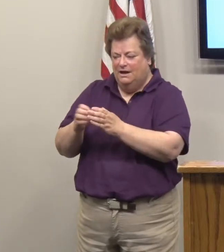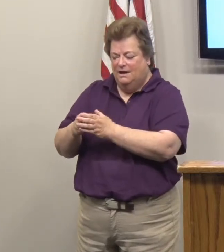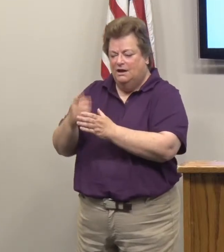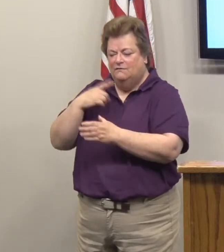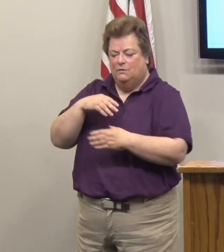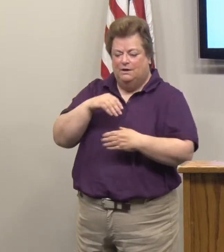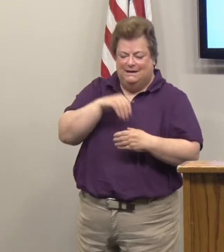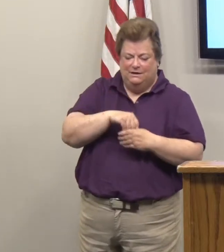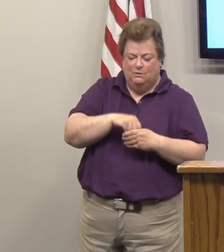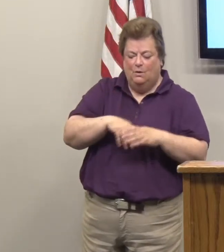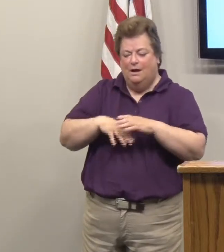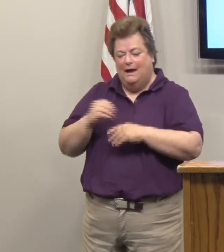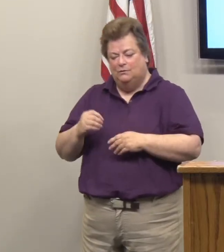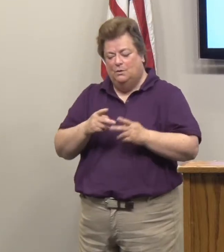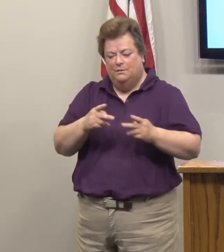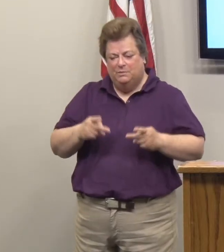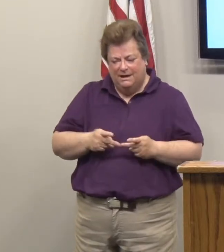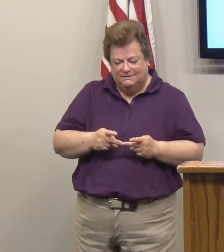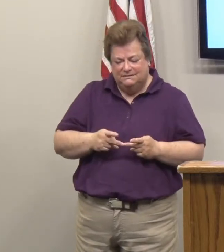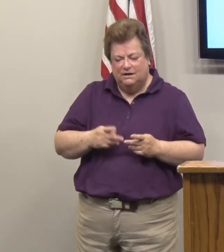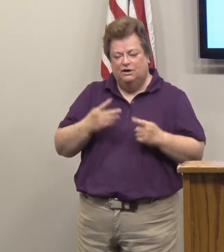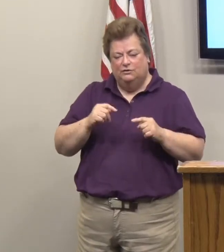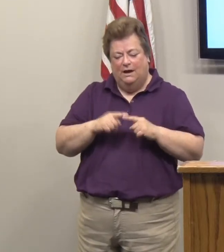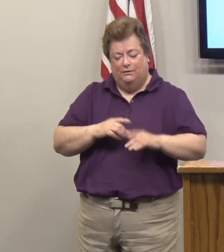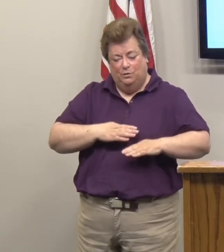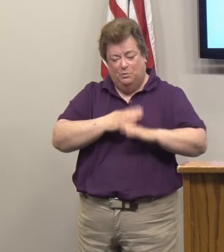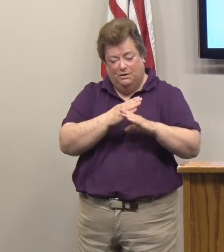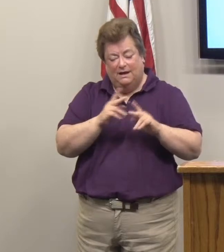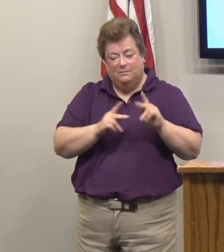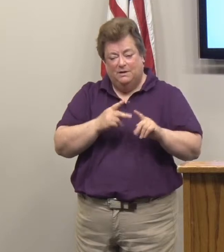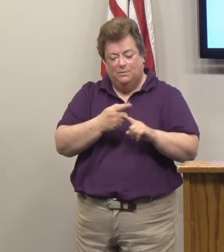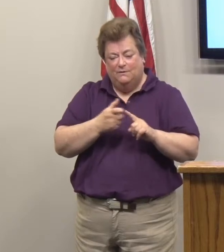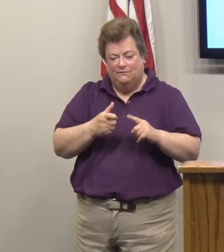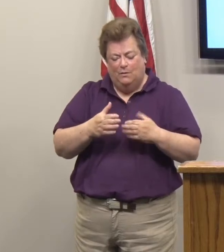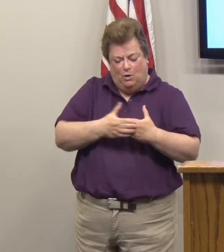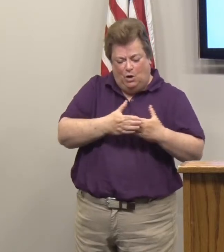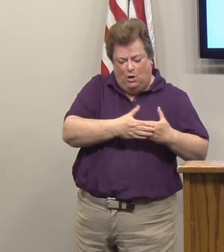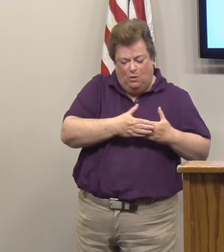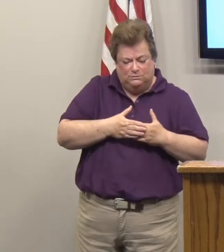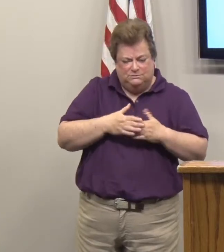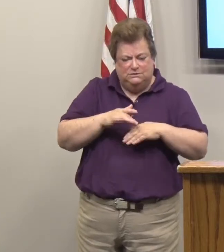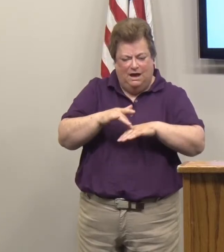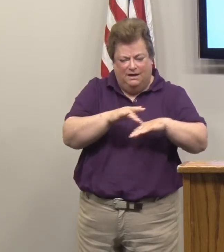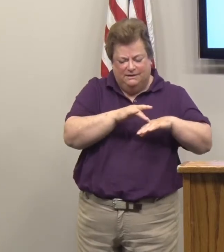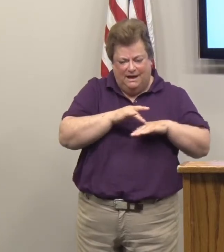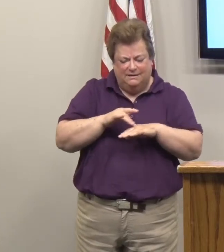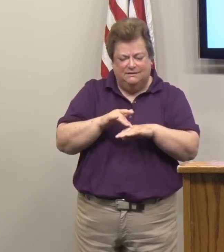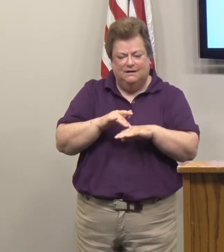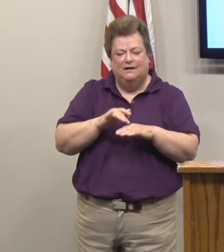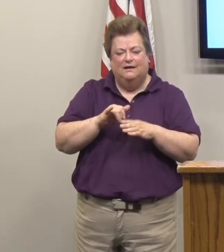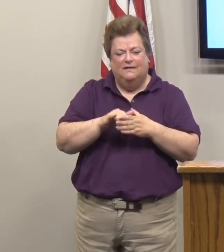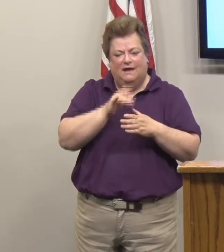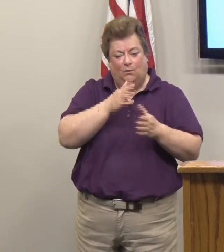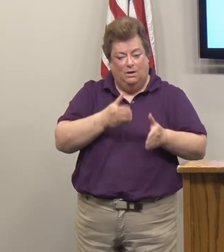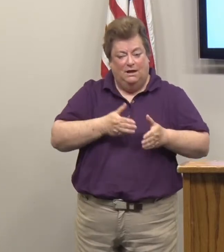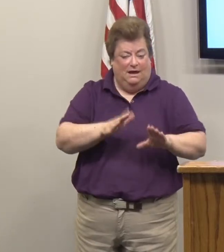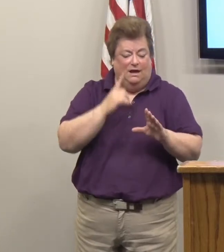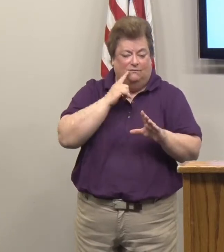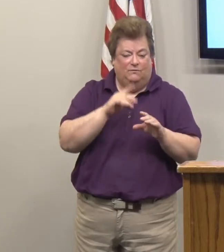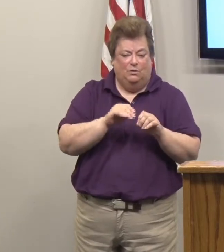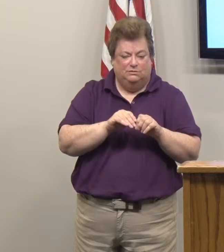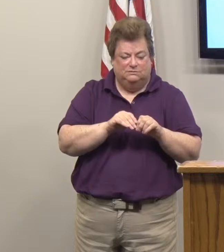Well, of course, public health officials are concerned. I'm concerned. We have limitations on gatherings